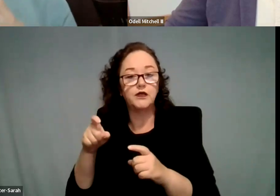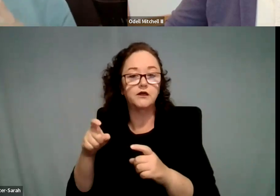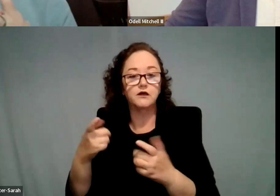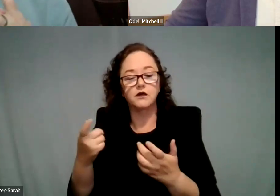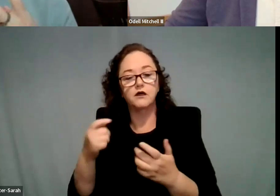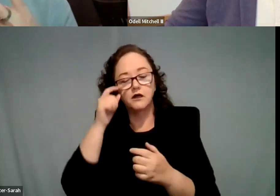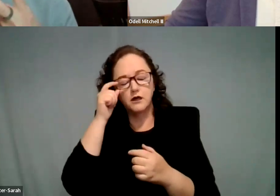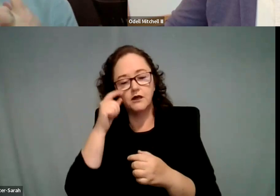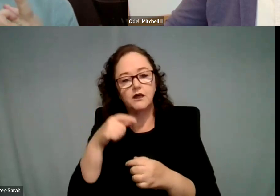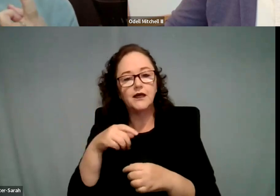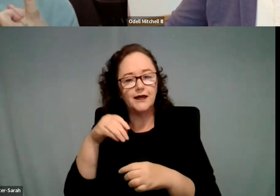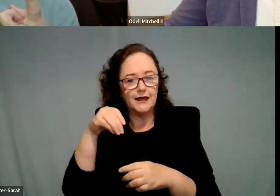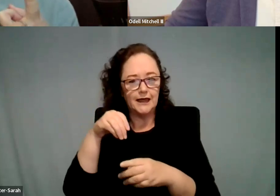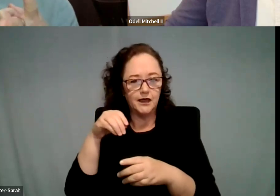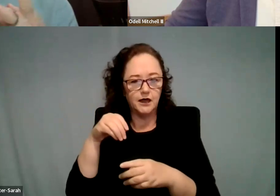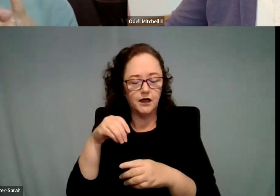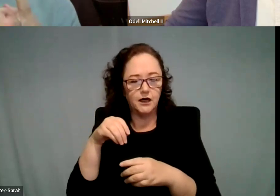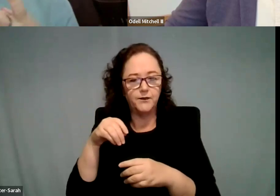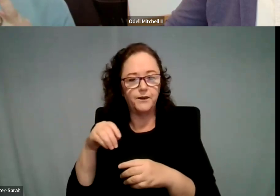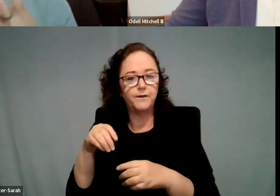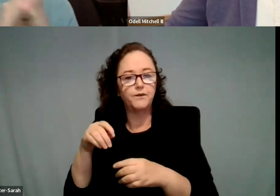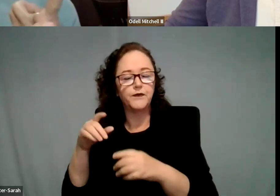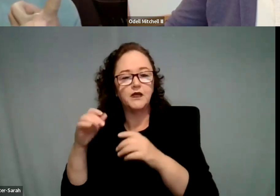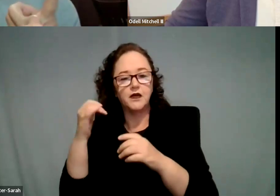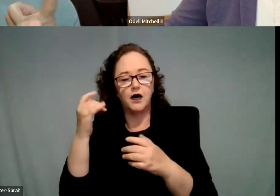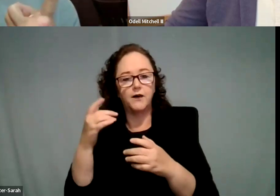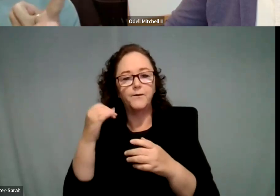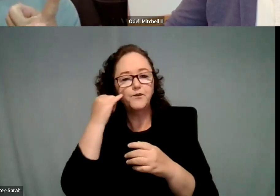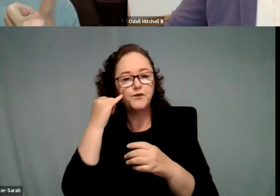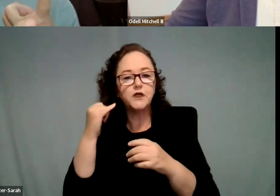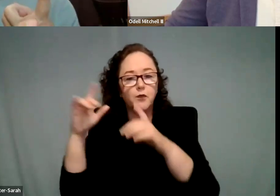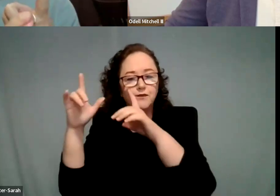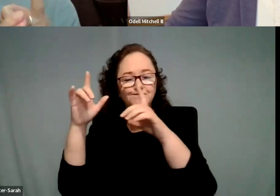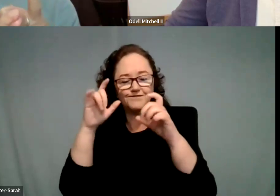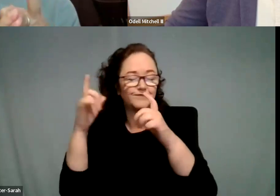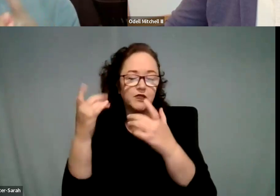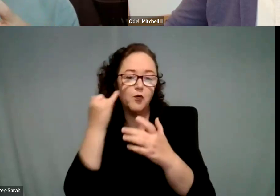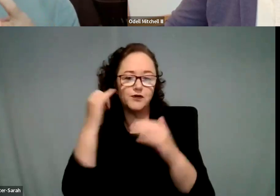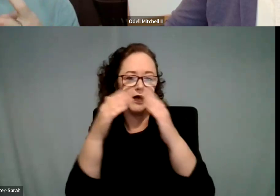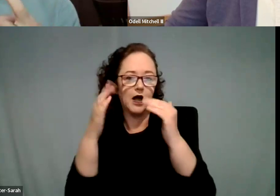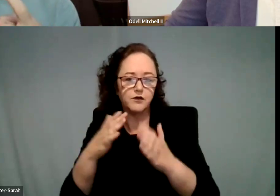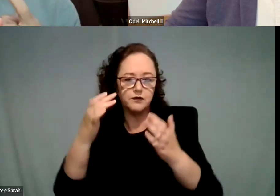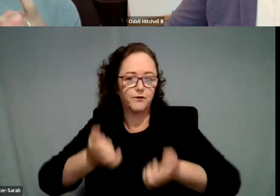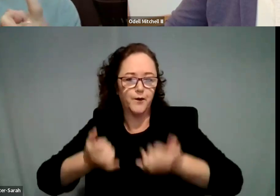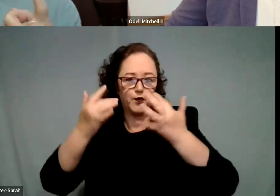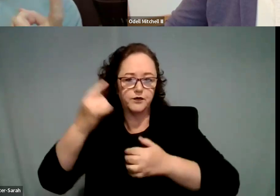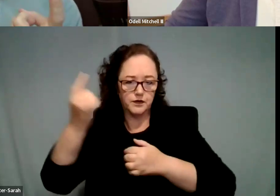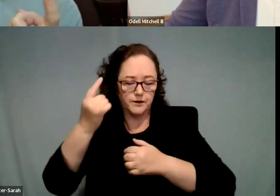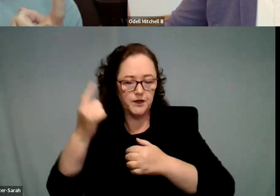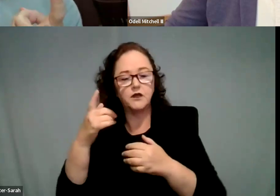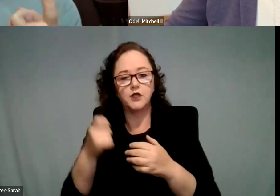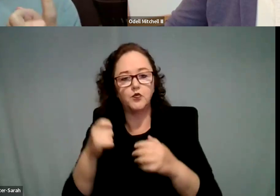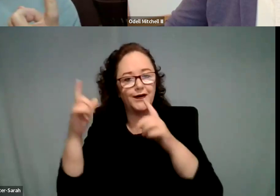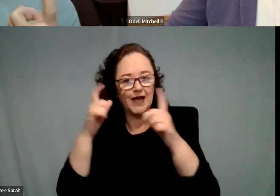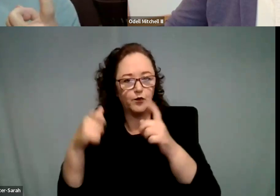So your gear is covered at home if the house burns down, and it's covered out on location. If you drop it